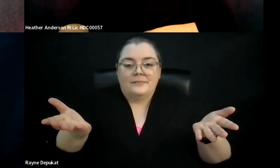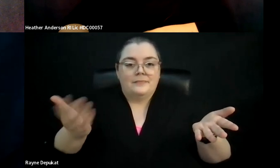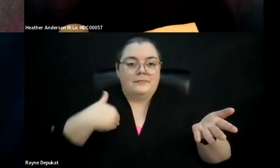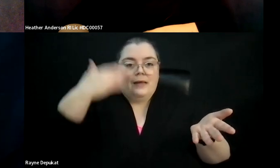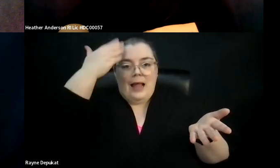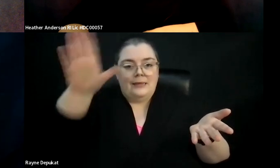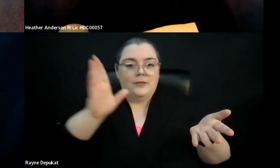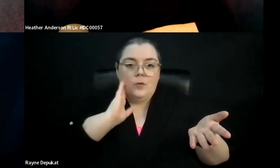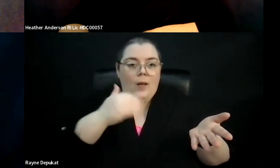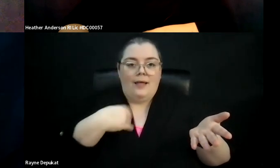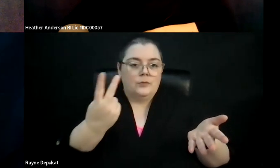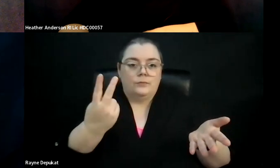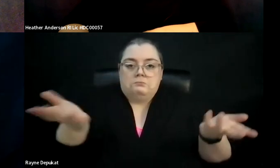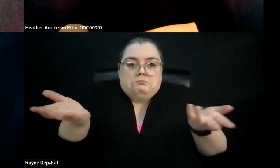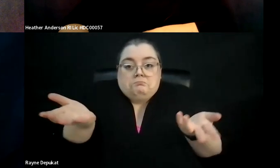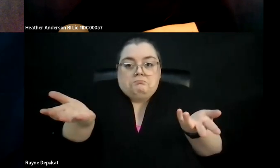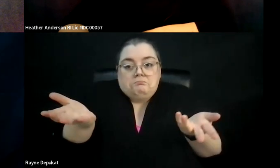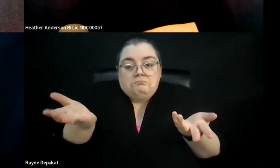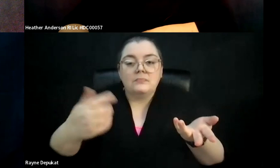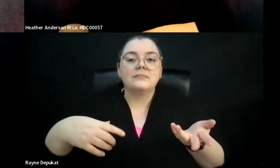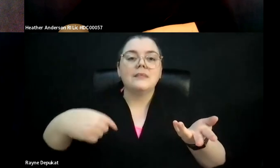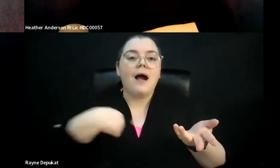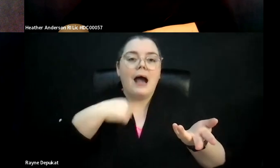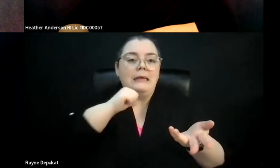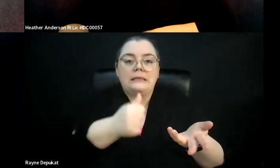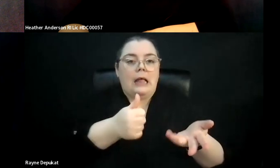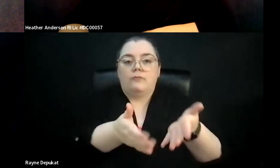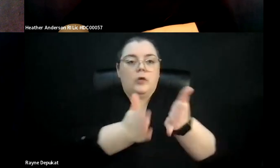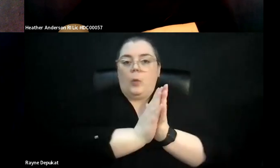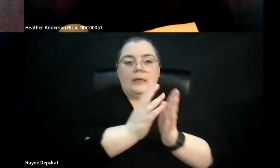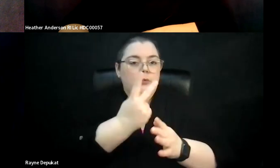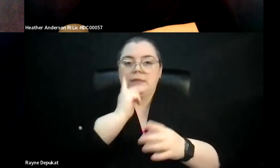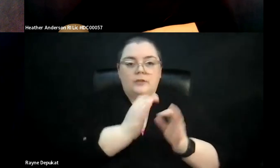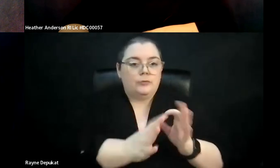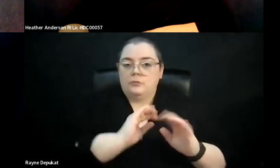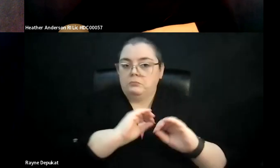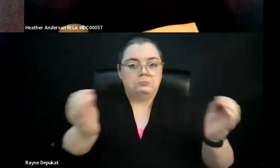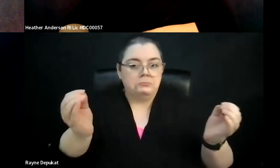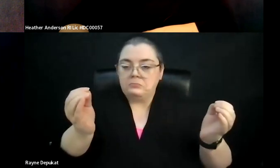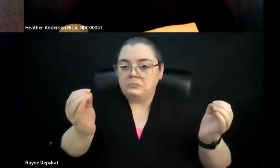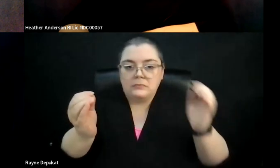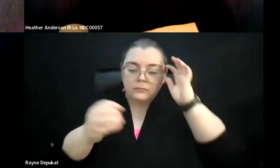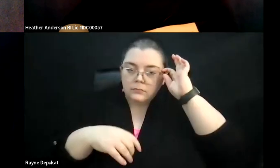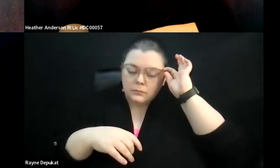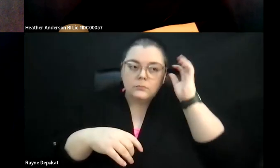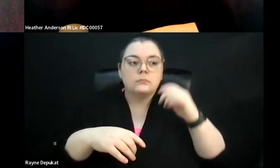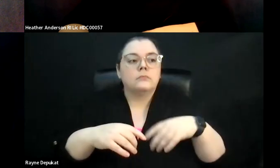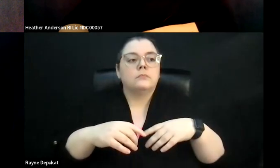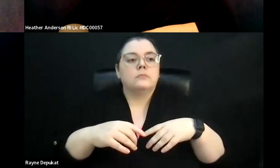have 2. I was unaware that we would have 2 deaf interpreters, so I am not sure. I did not request 2 deaf interpreters. That was not part of my